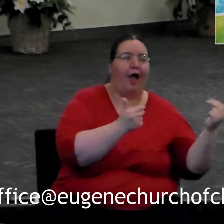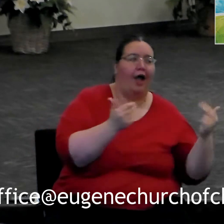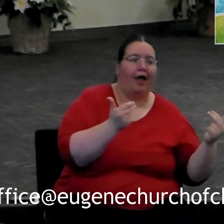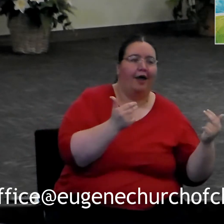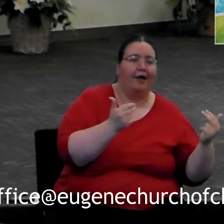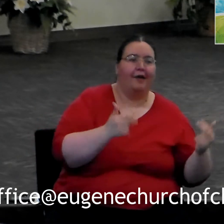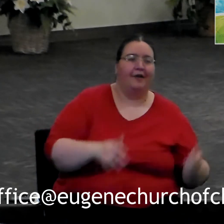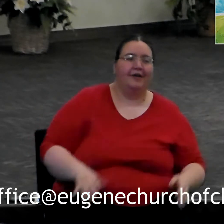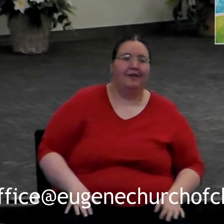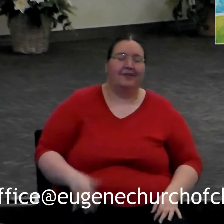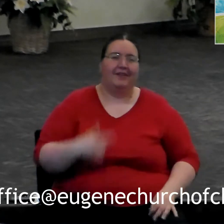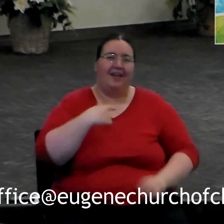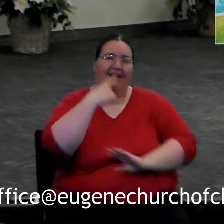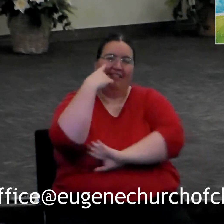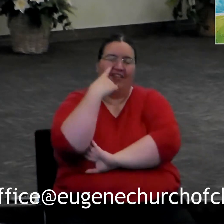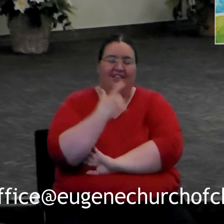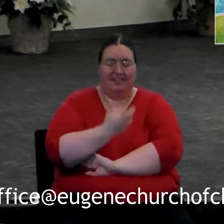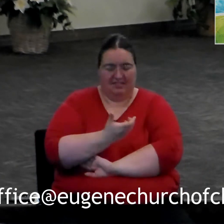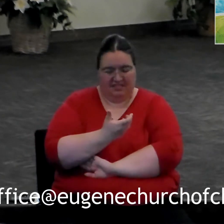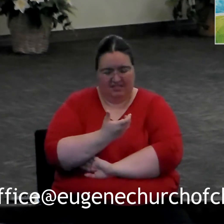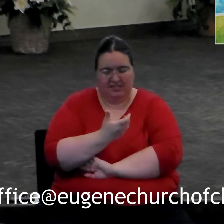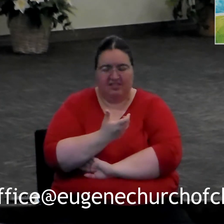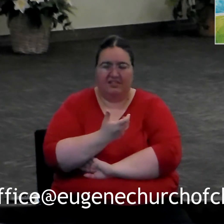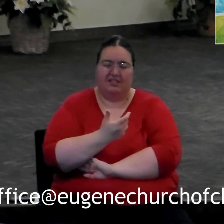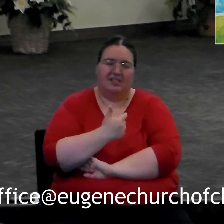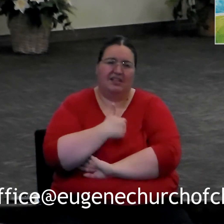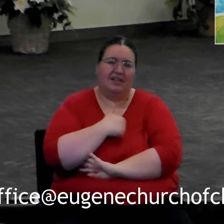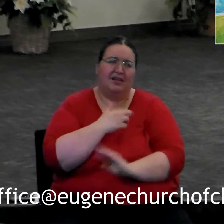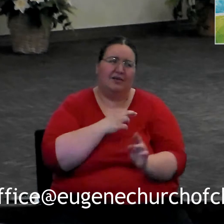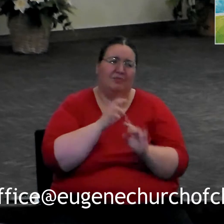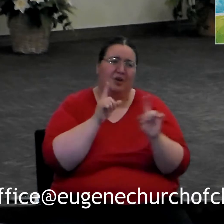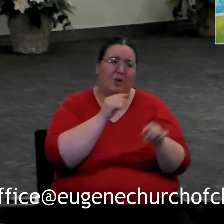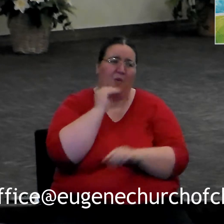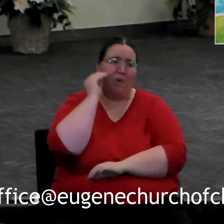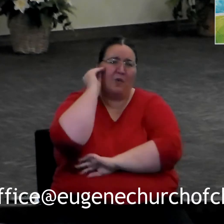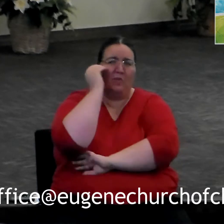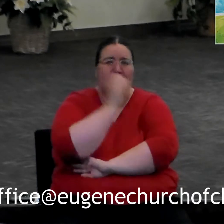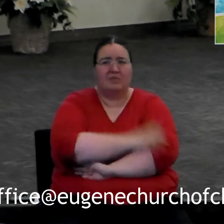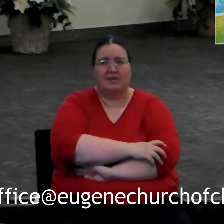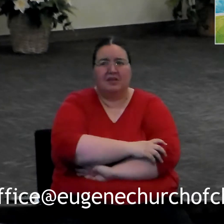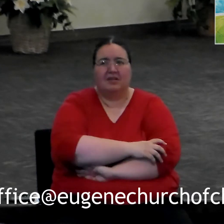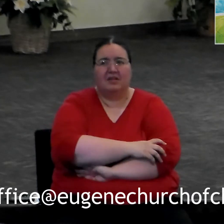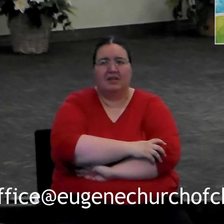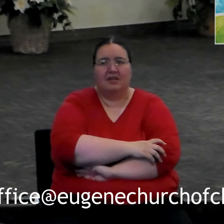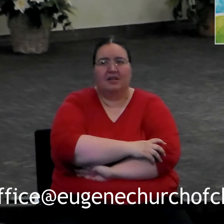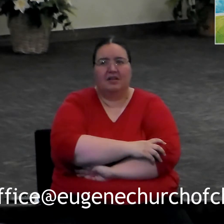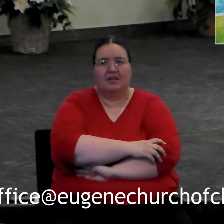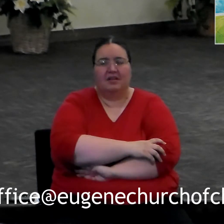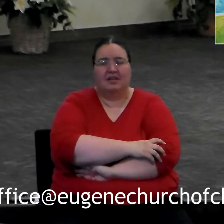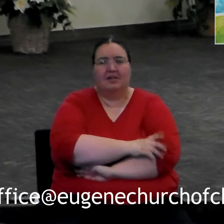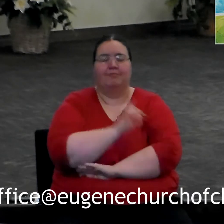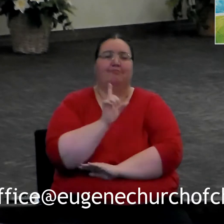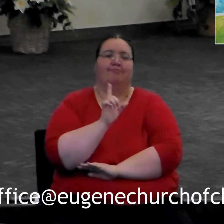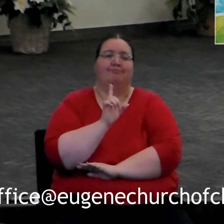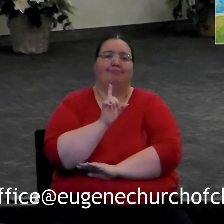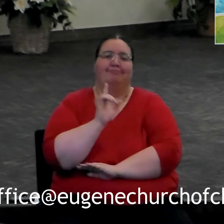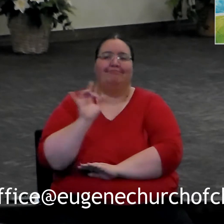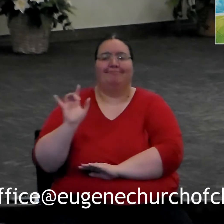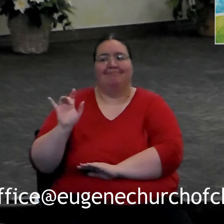And then I thought to myself, how cool is that? And he sees something that really matters. And I probably also sees he